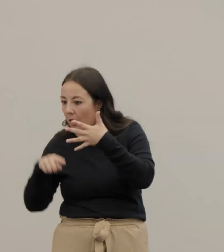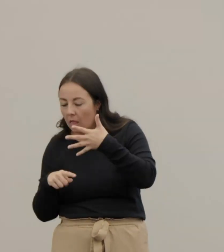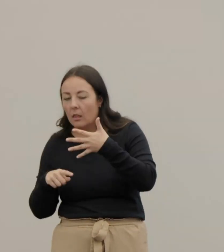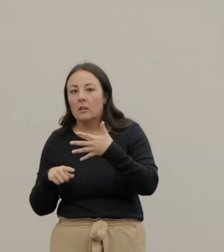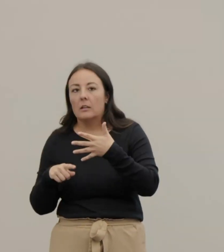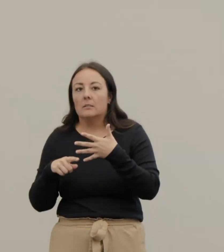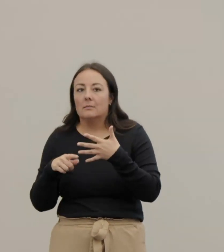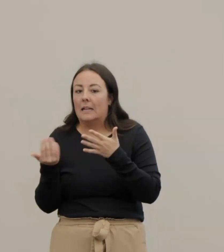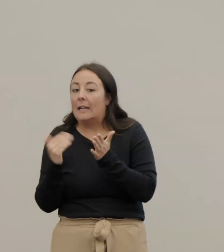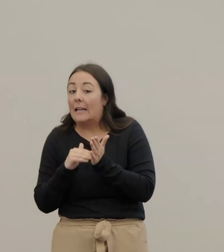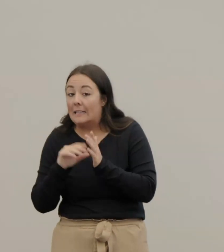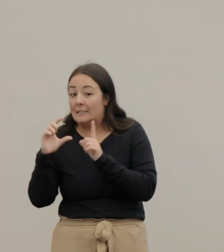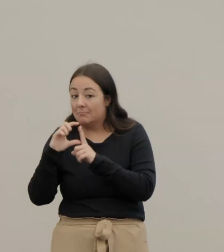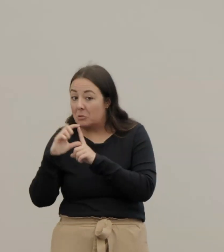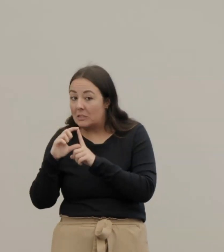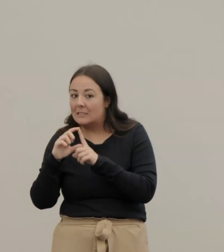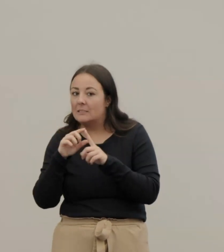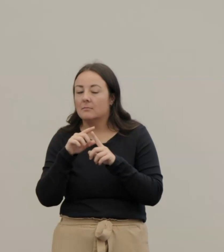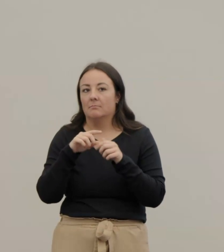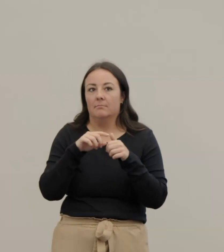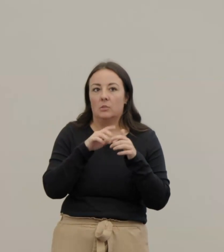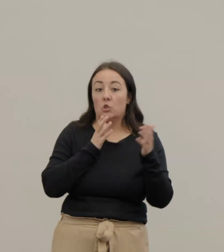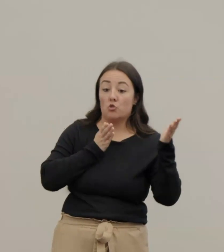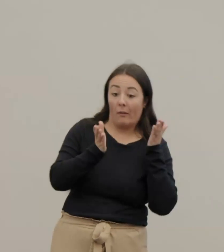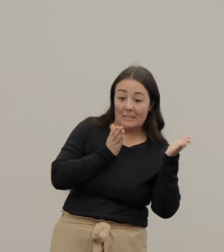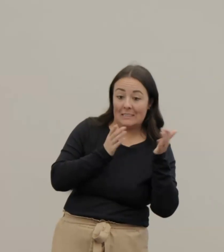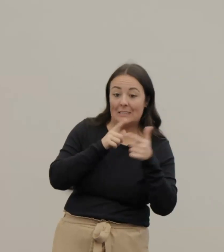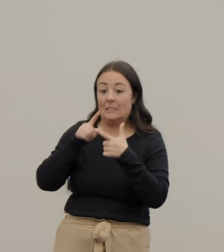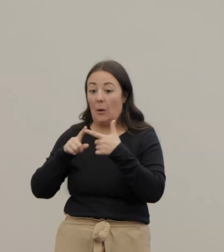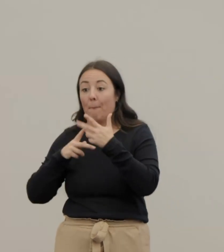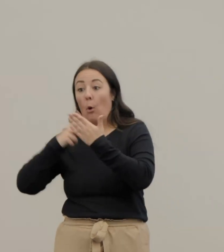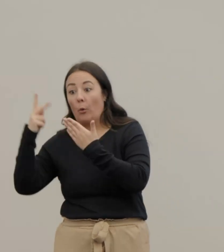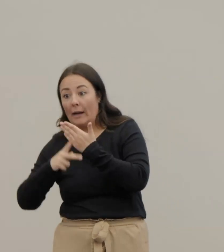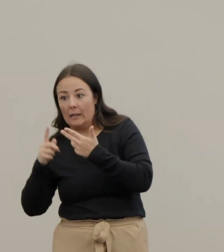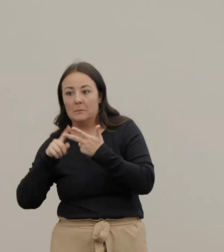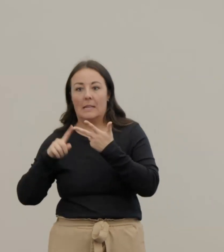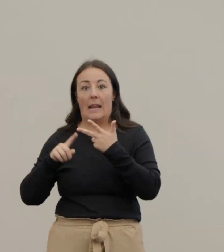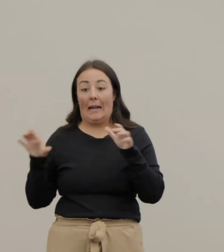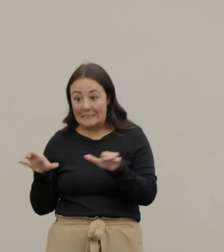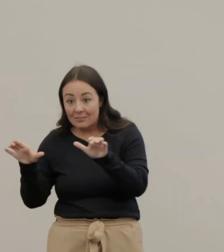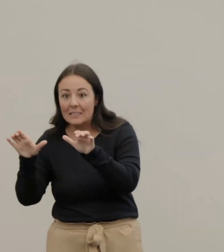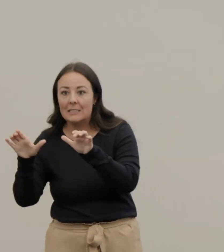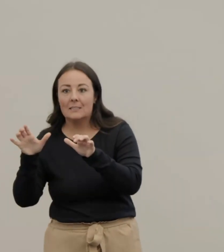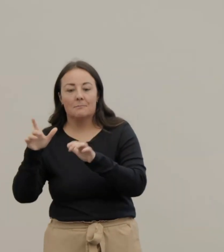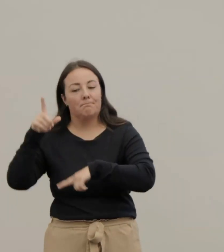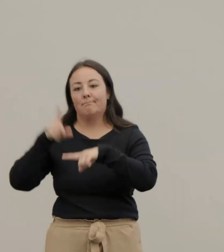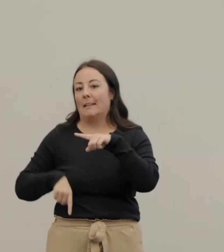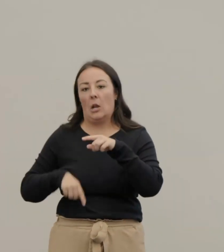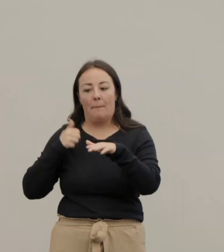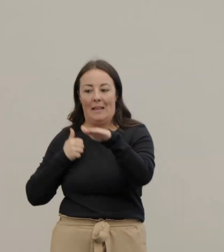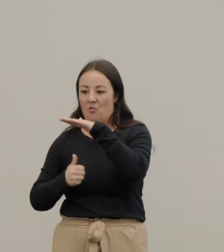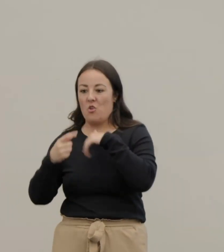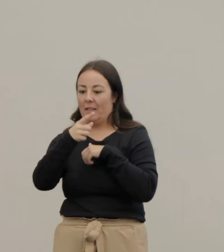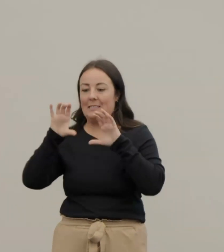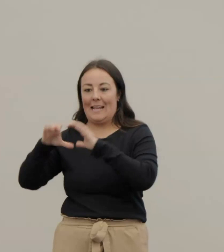again, keywords, services, programs, and activities cannot fall into this category. So immediately take those out